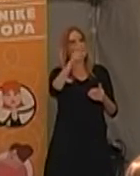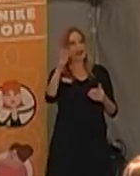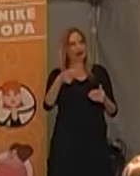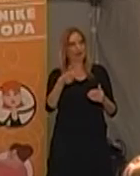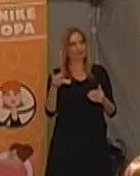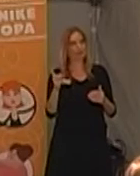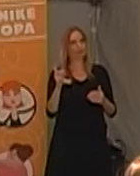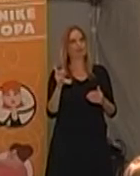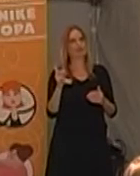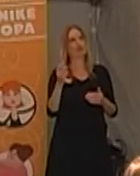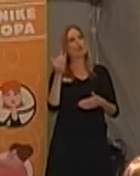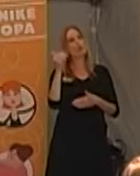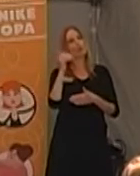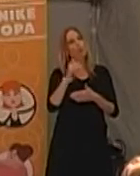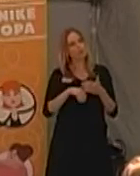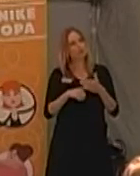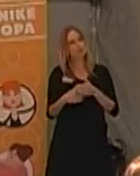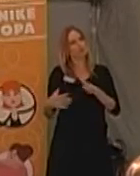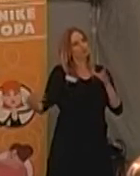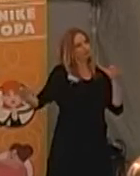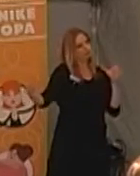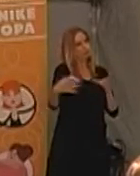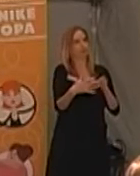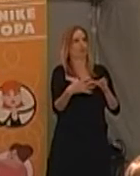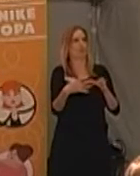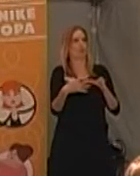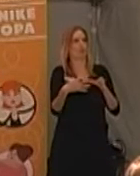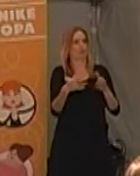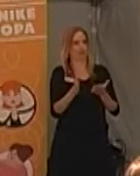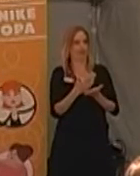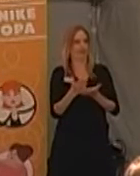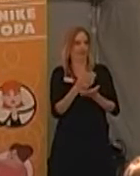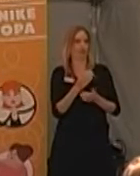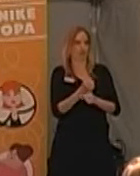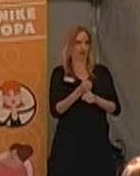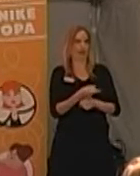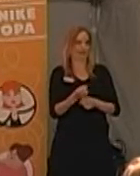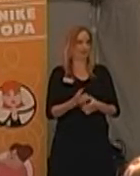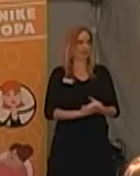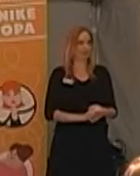in collective solutions on social questions,